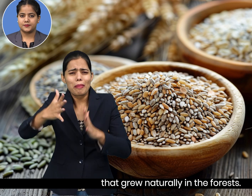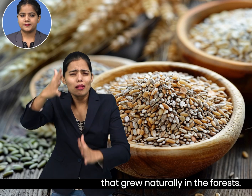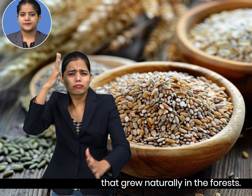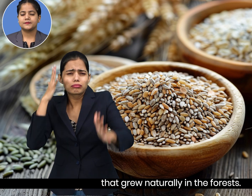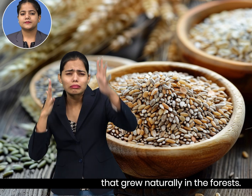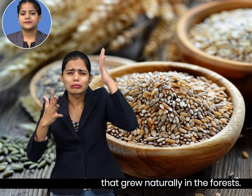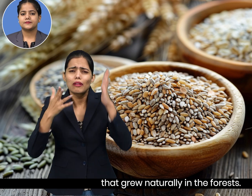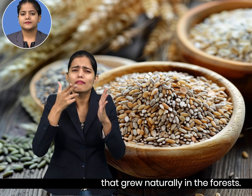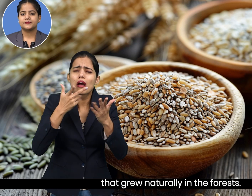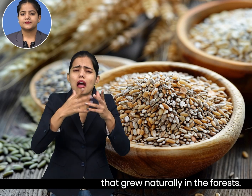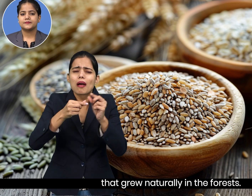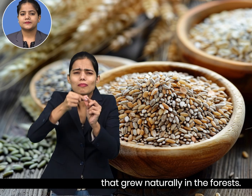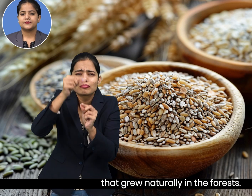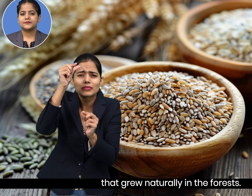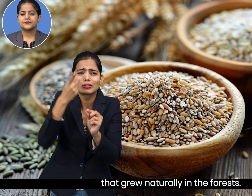forests.